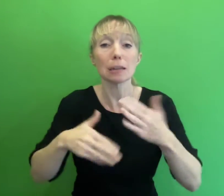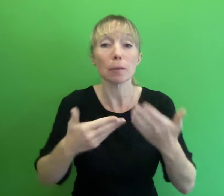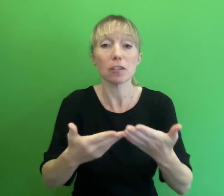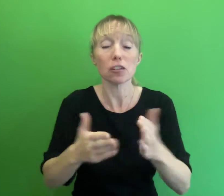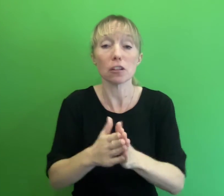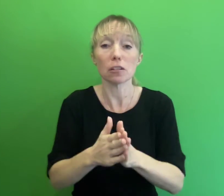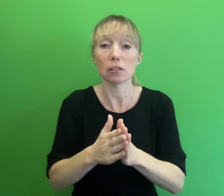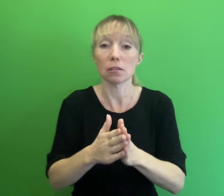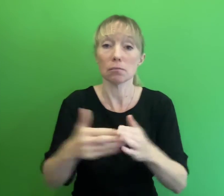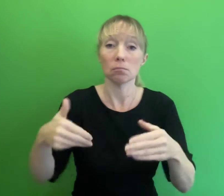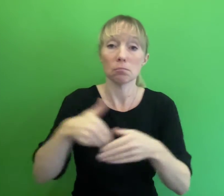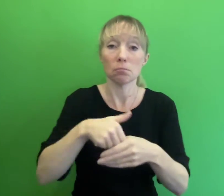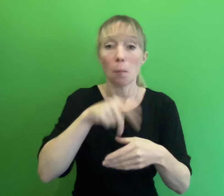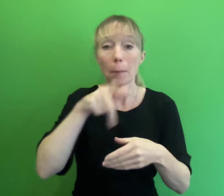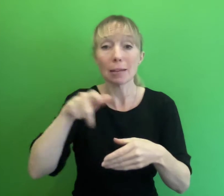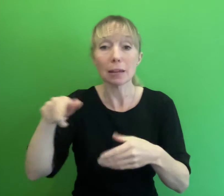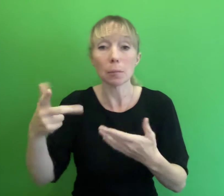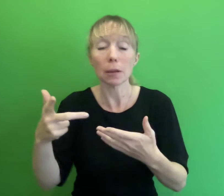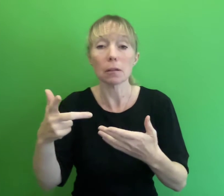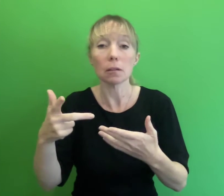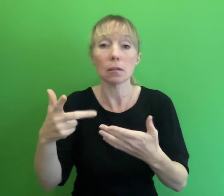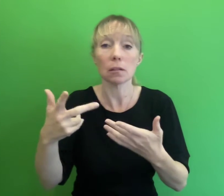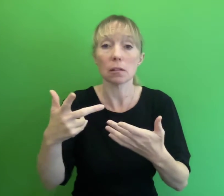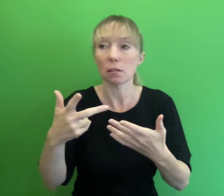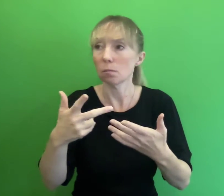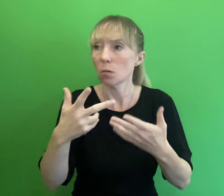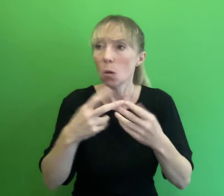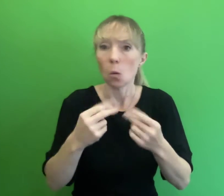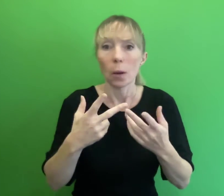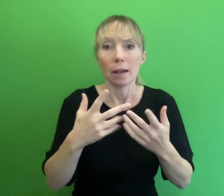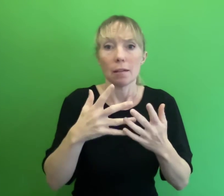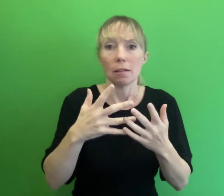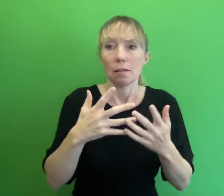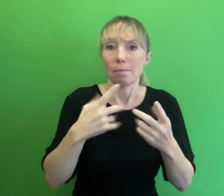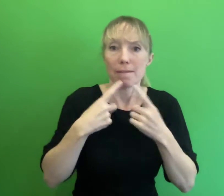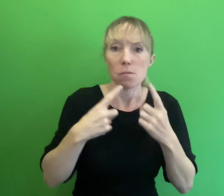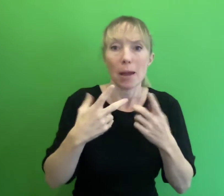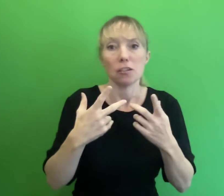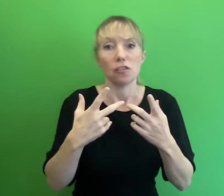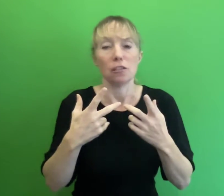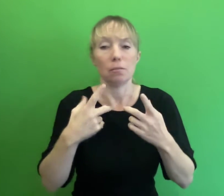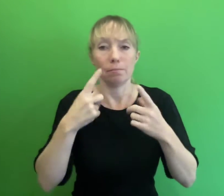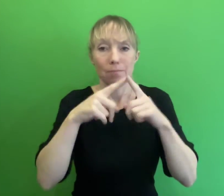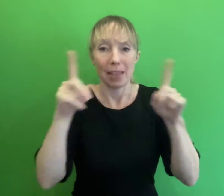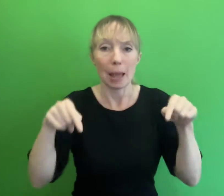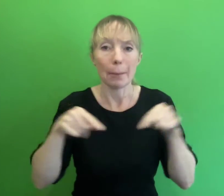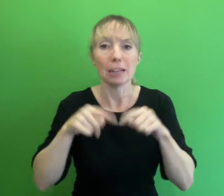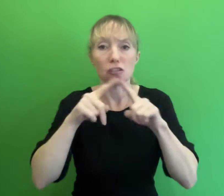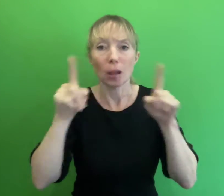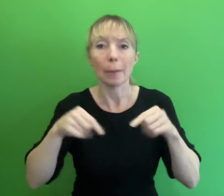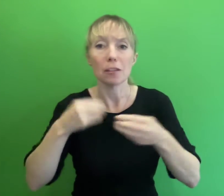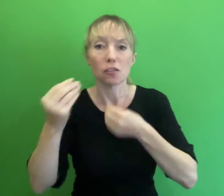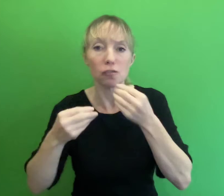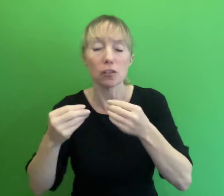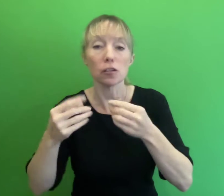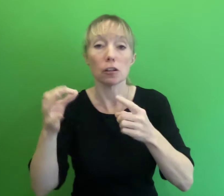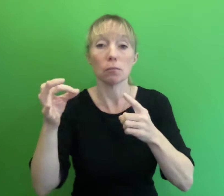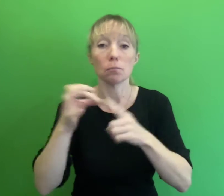participants, biography, image with image description, pronouns, guest artists, biographies, image with